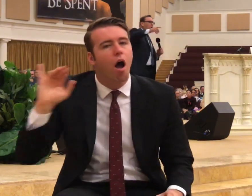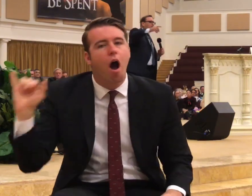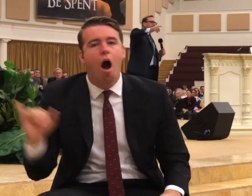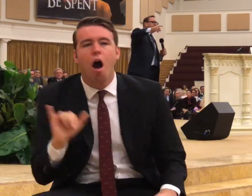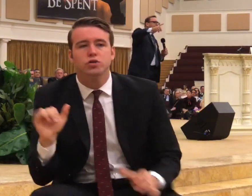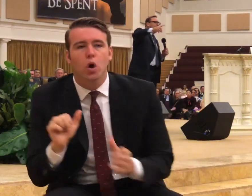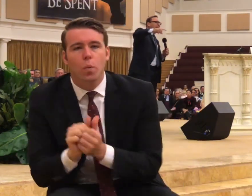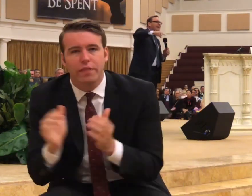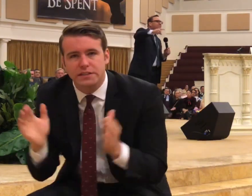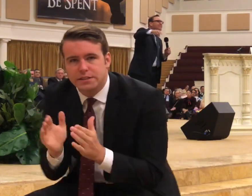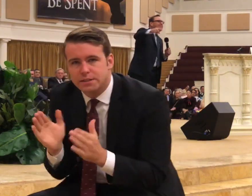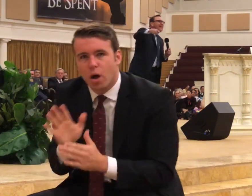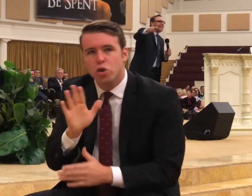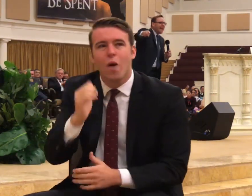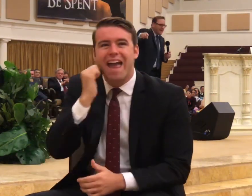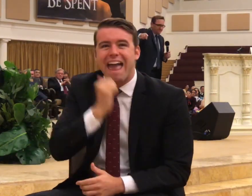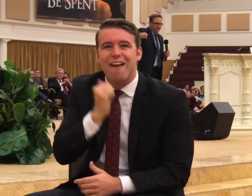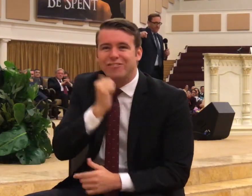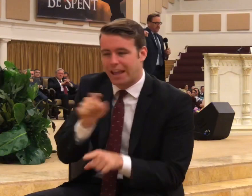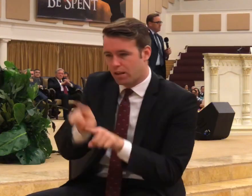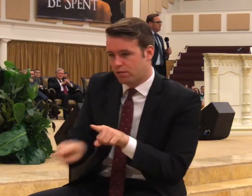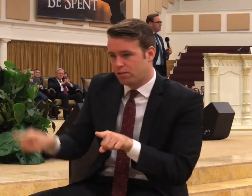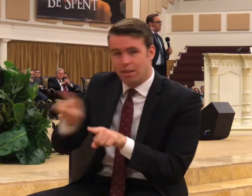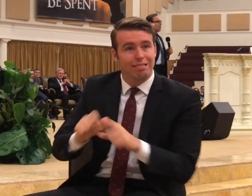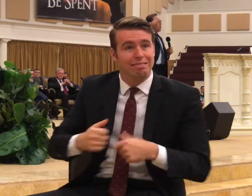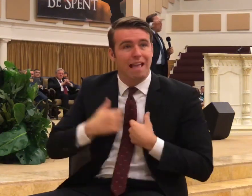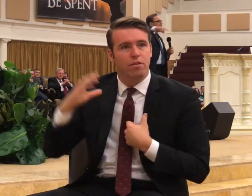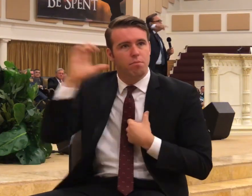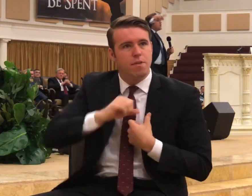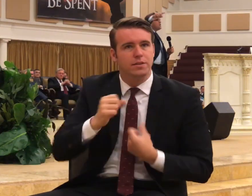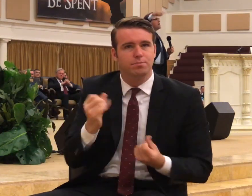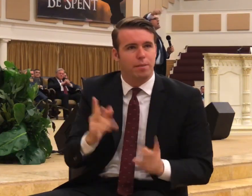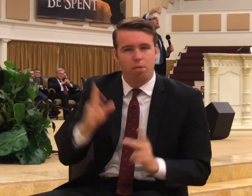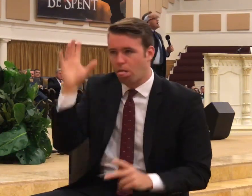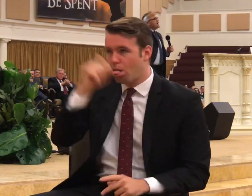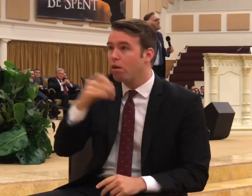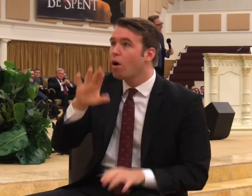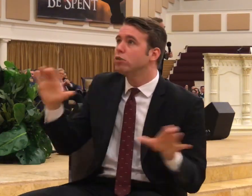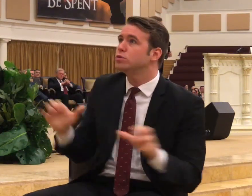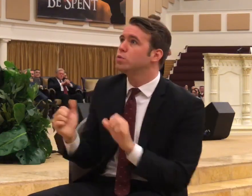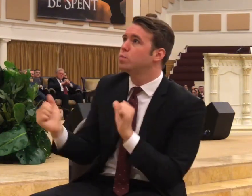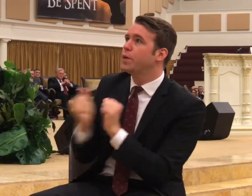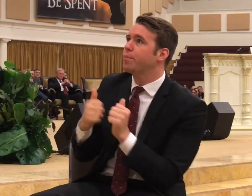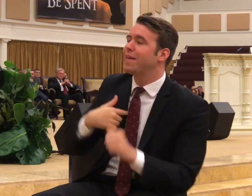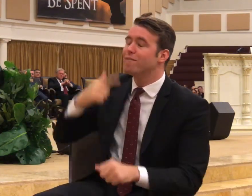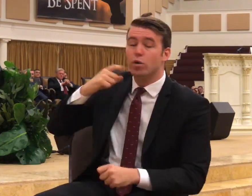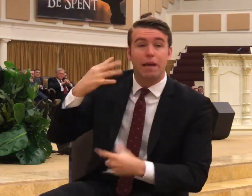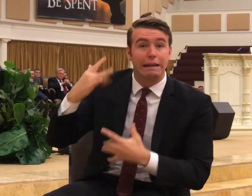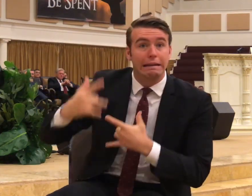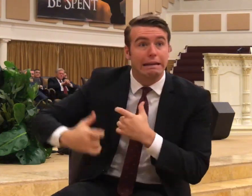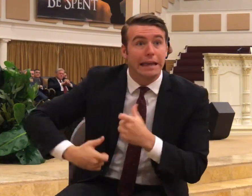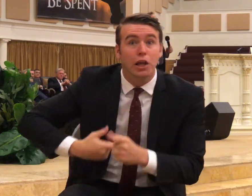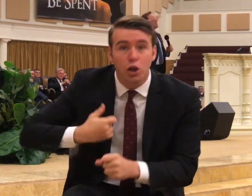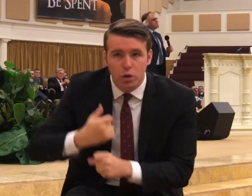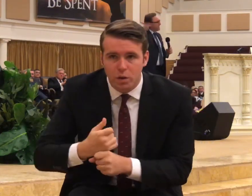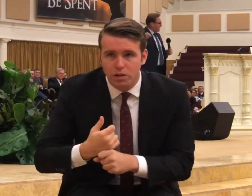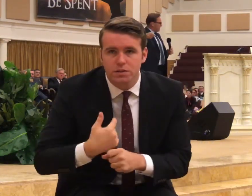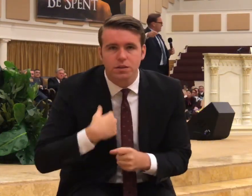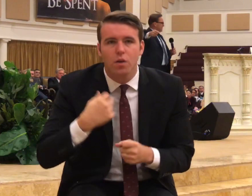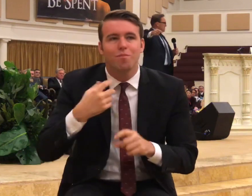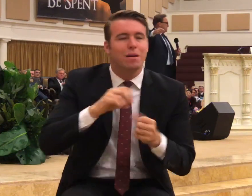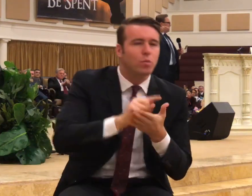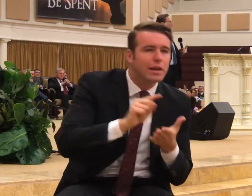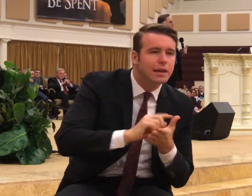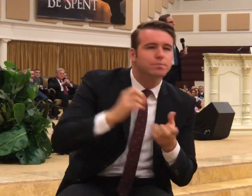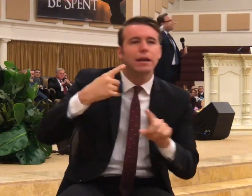also works in your everyday life over years, weeks, and